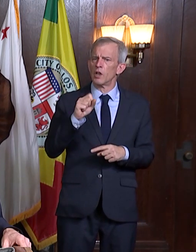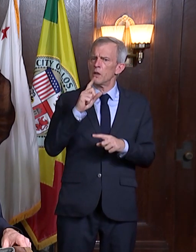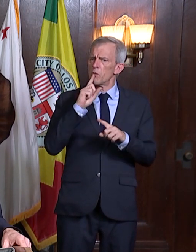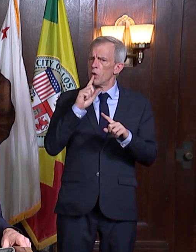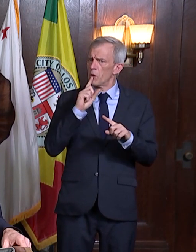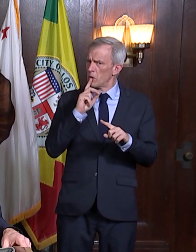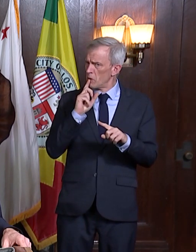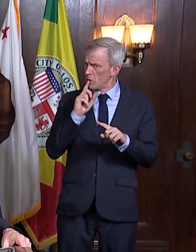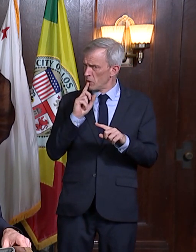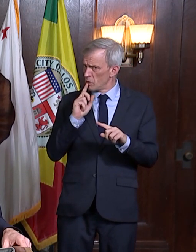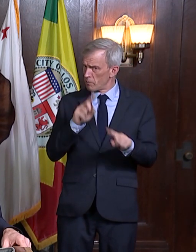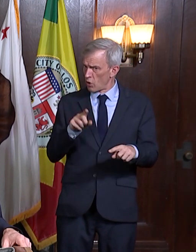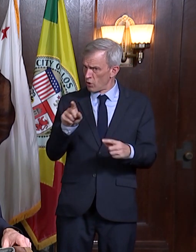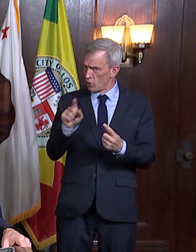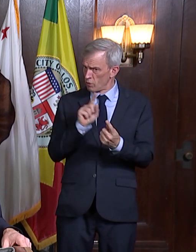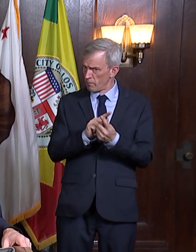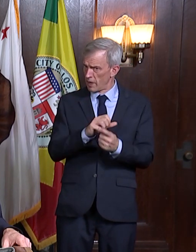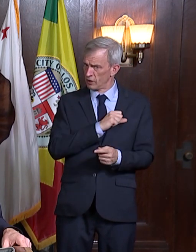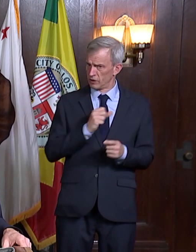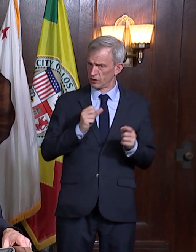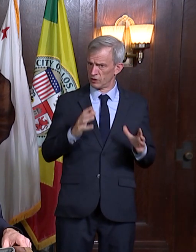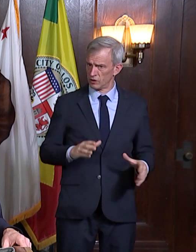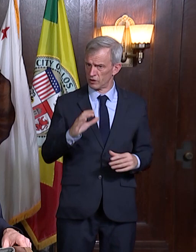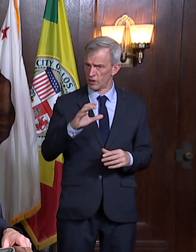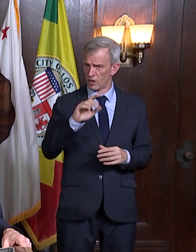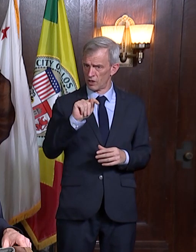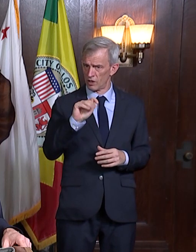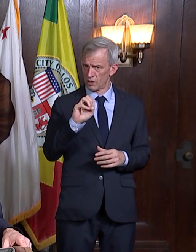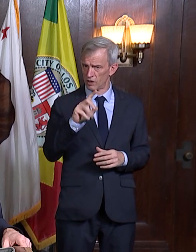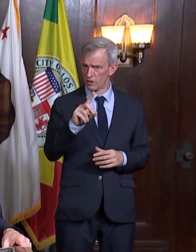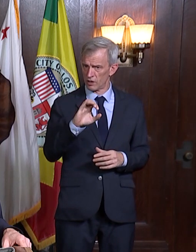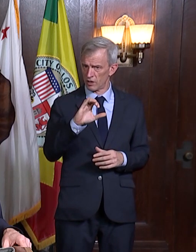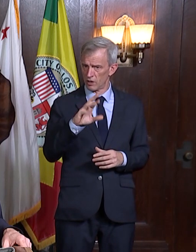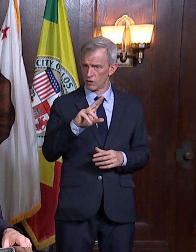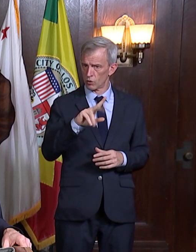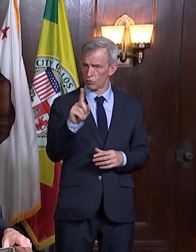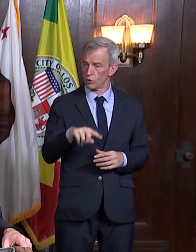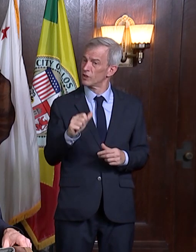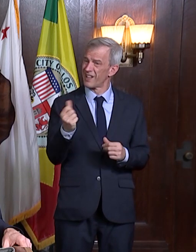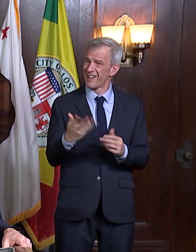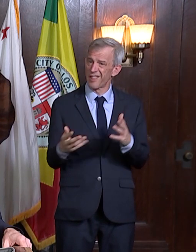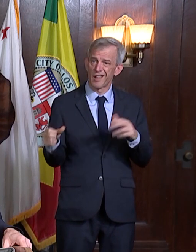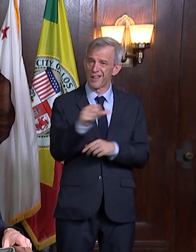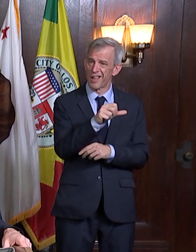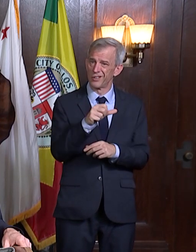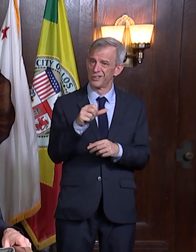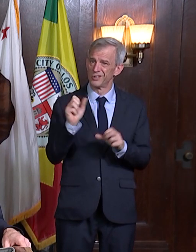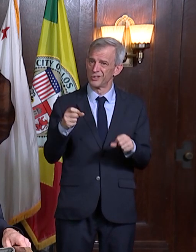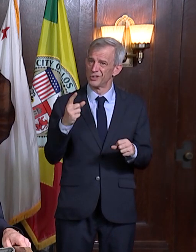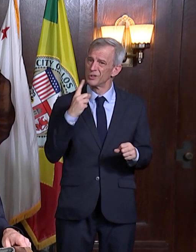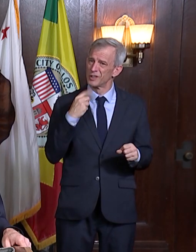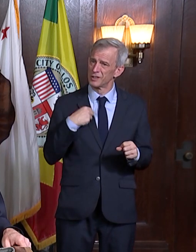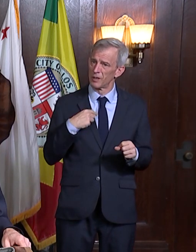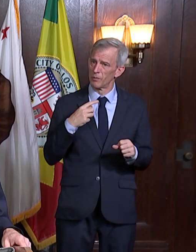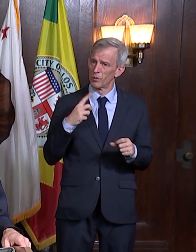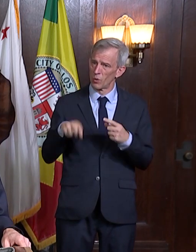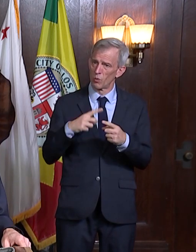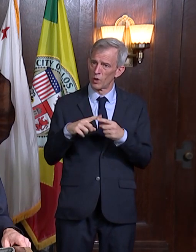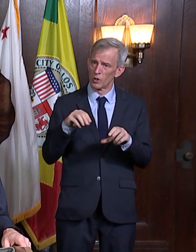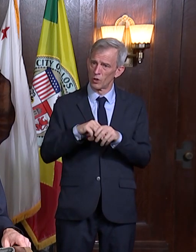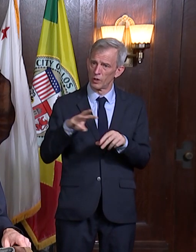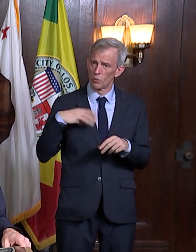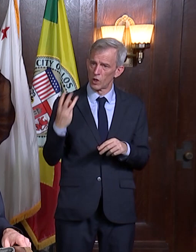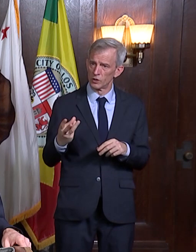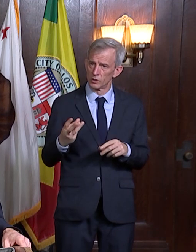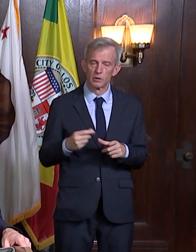you met with Senator Ted Cruz. Any other meetings you can tell us about while you were in DC? That was a few weeks ago, maybe even a couple months